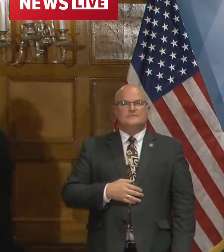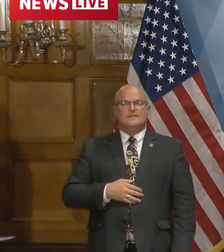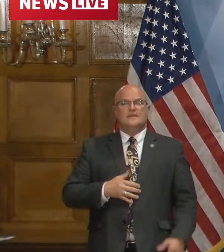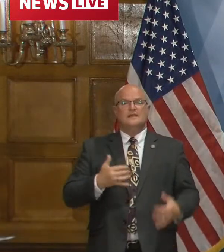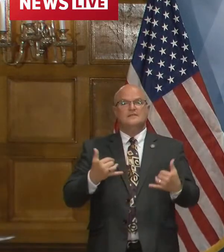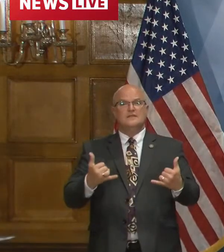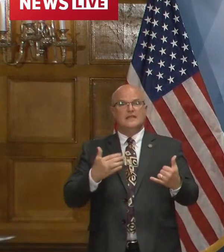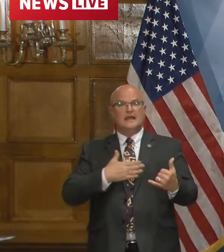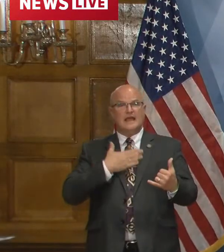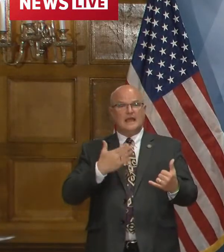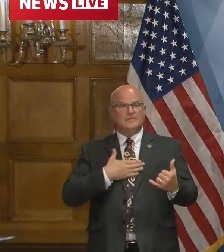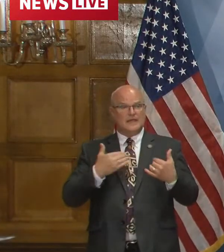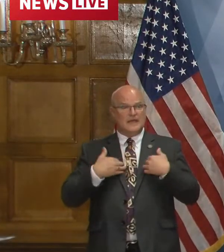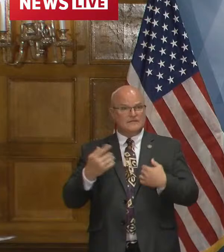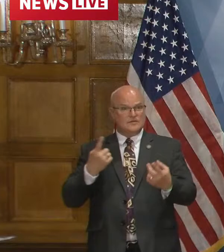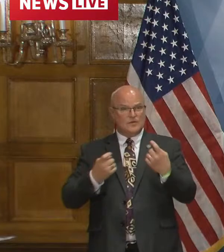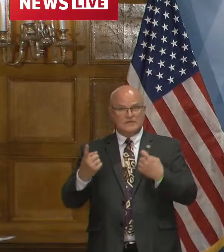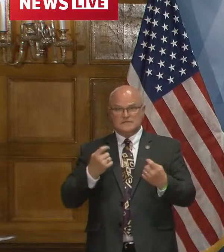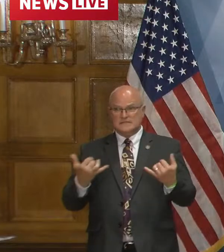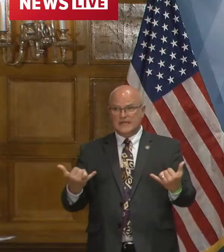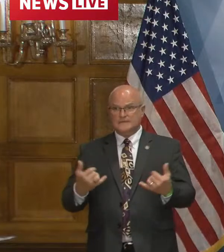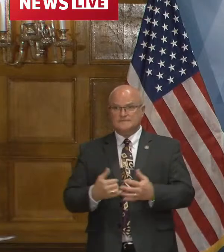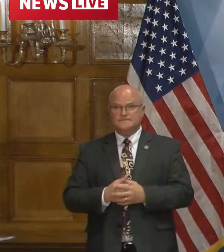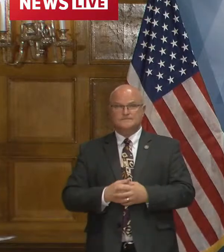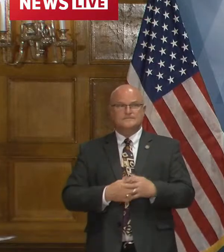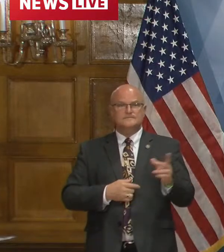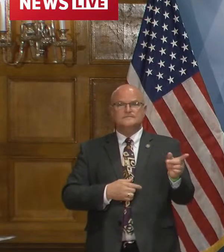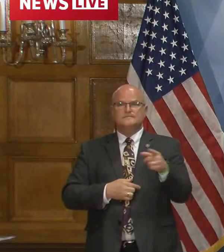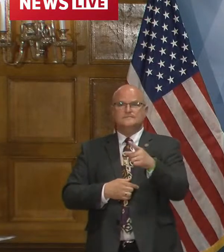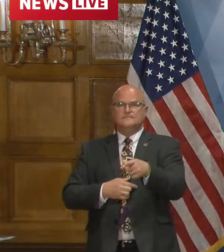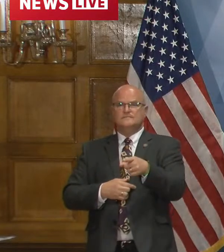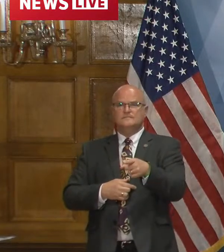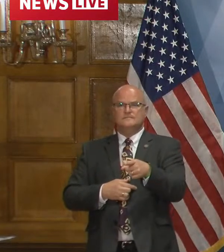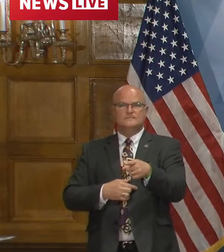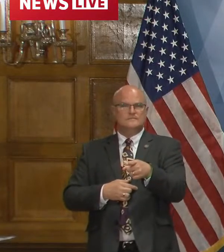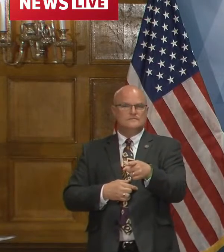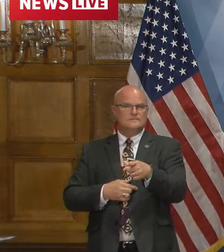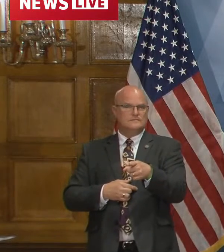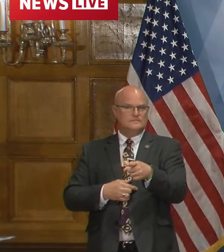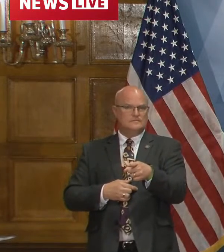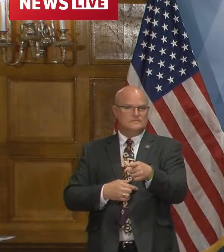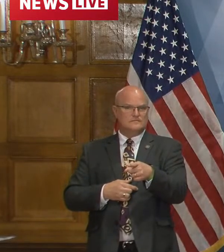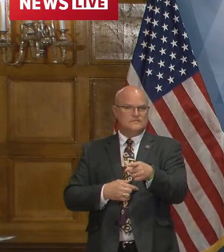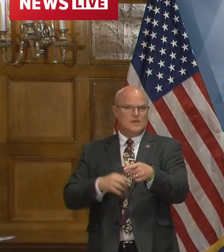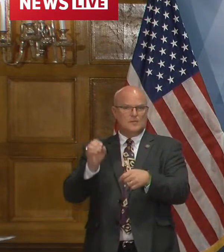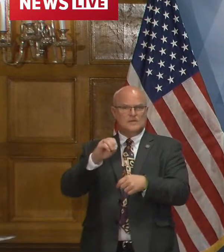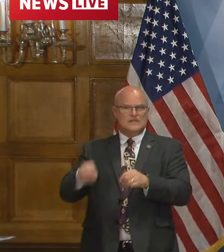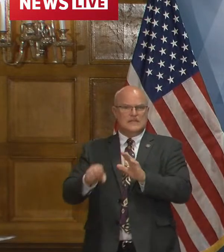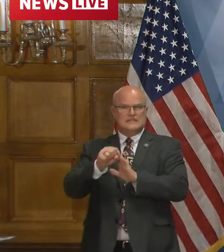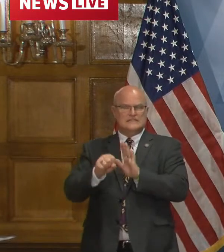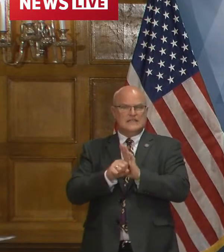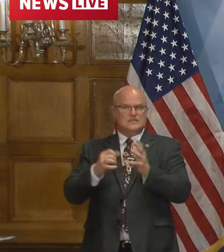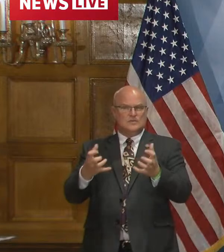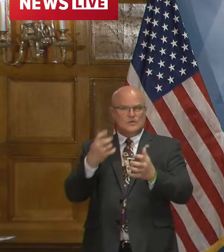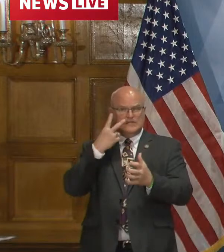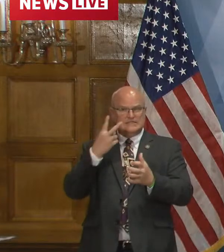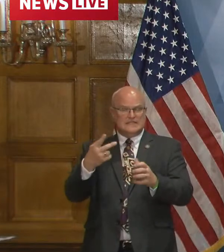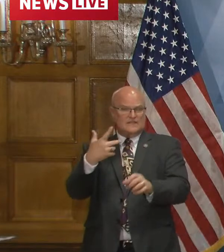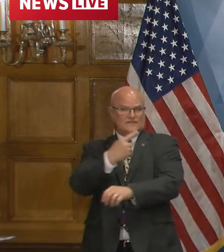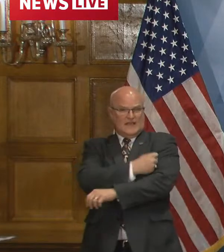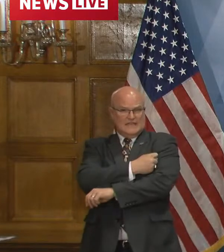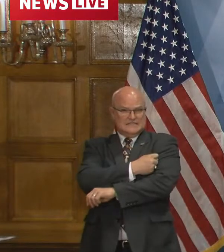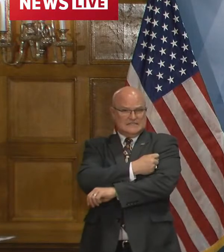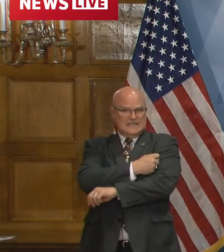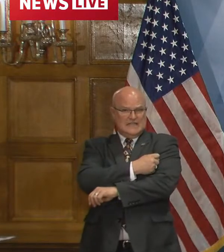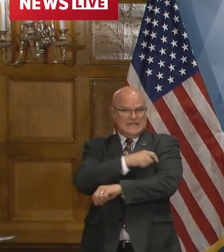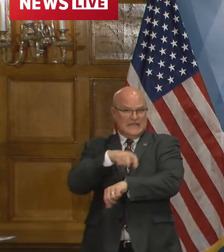With that, be happy to take any questions. Do you have a goal for the percentage of the state that you would like to see vaccinated